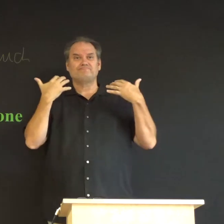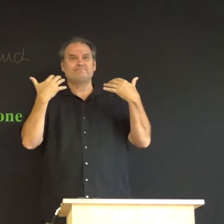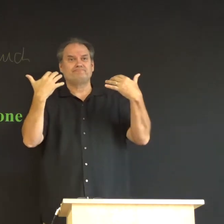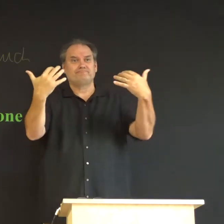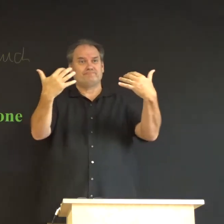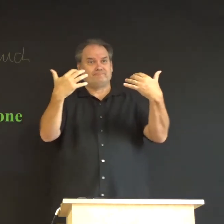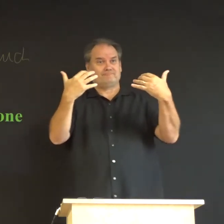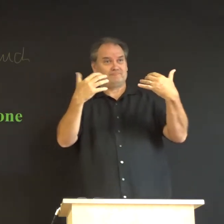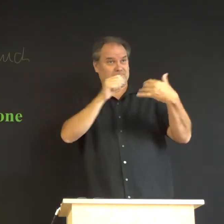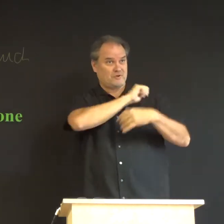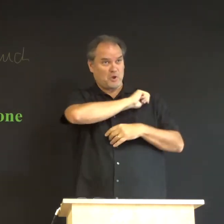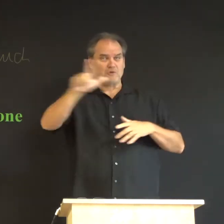The